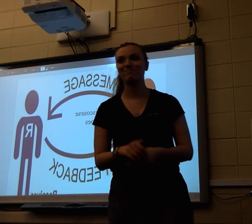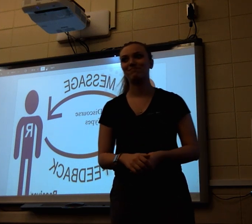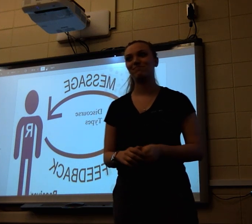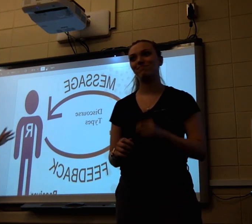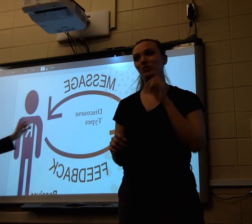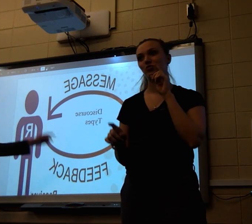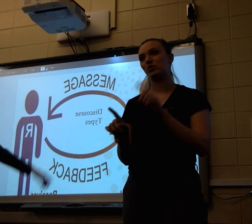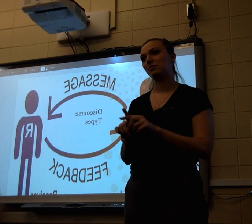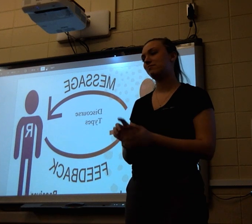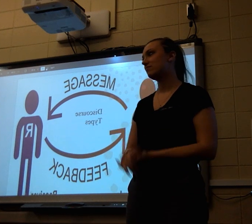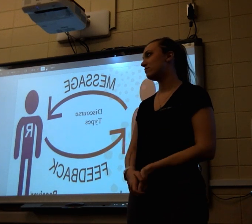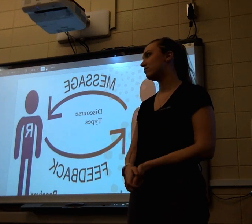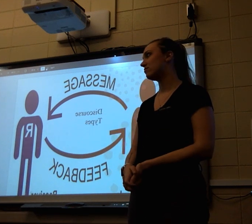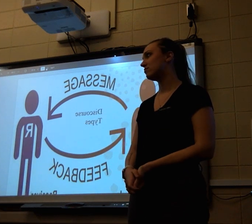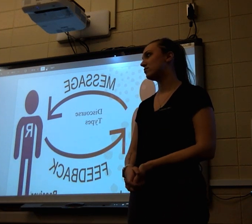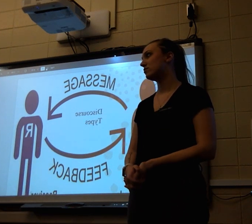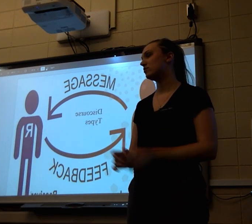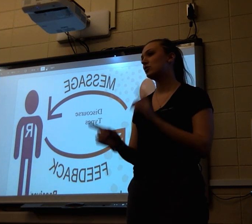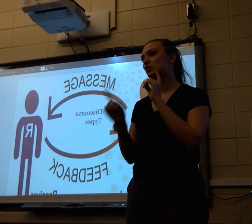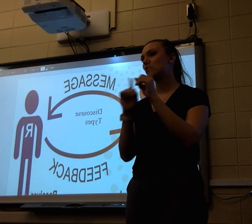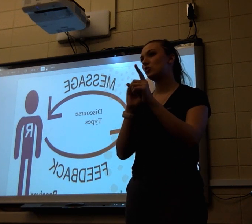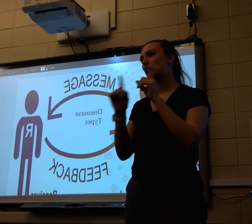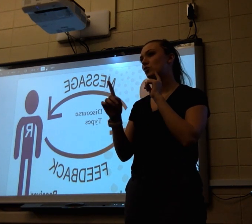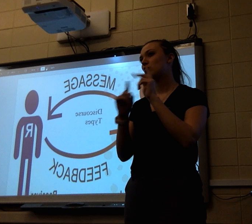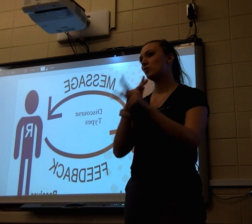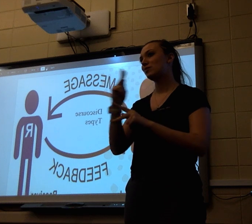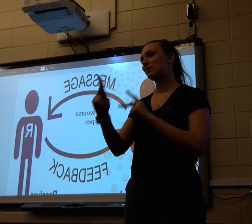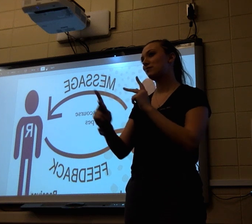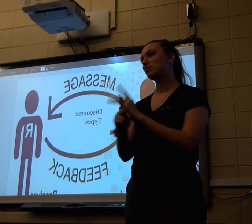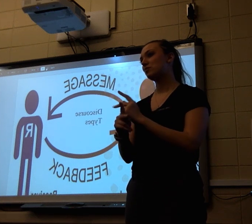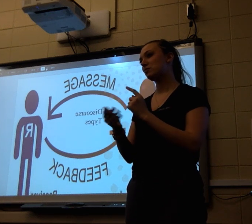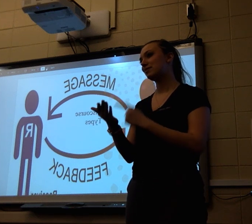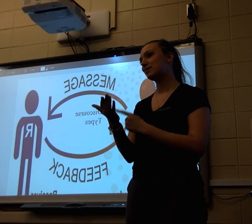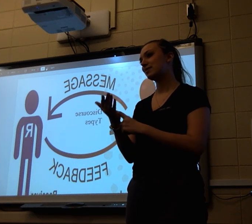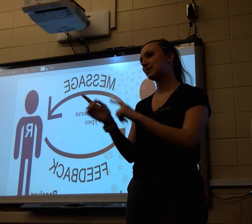we will definitely do, and understanding the different discourse features that present itself. So,